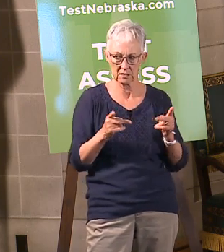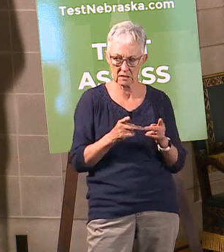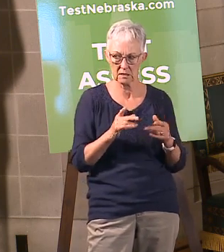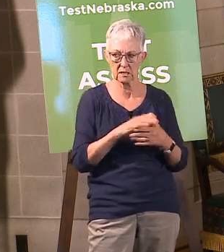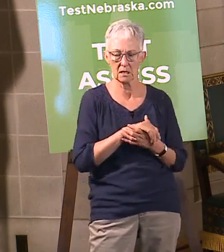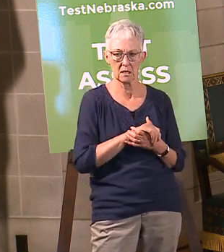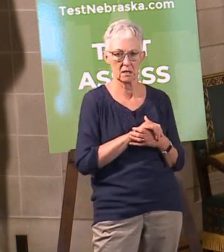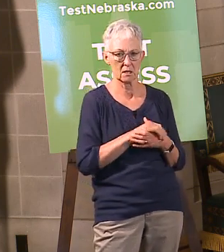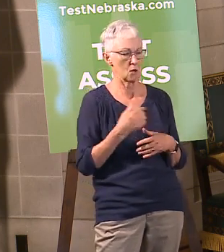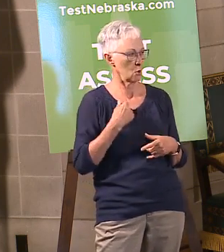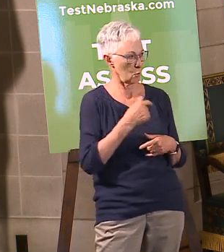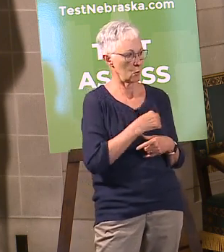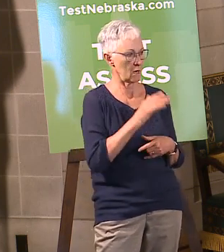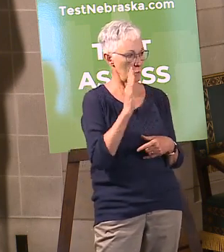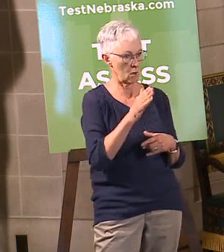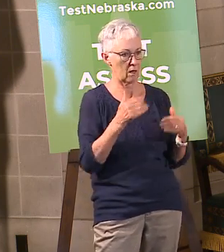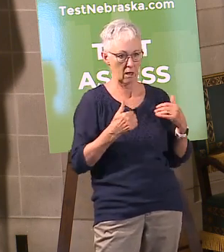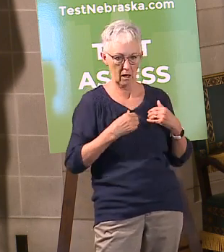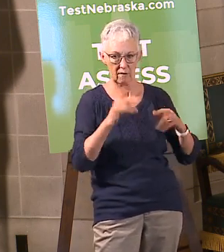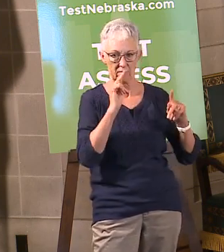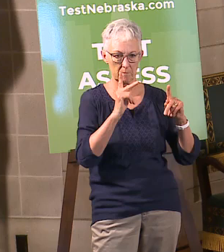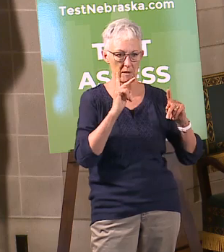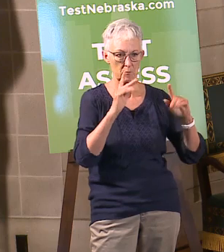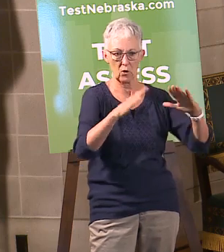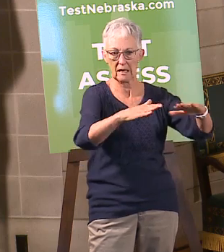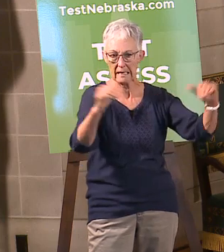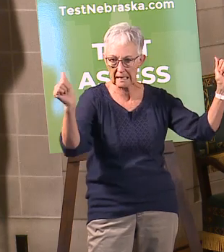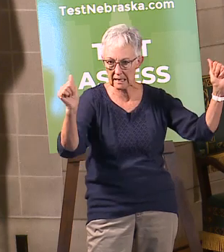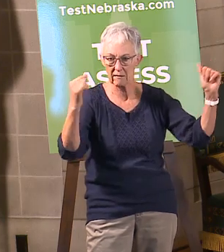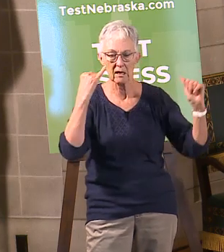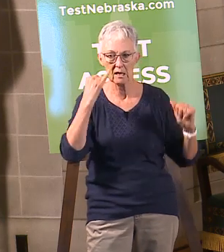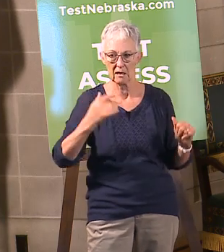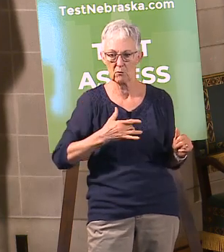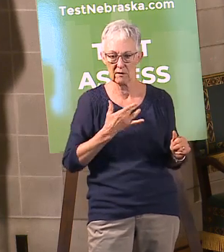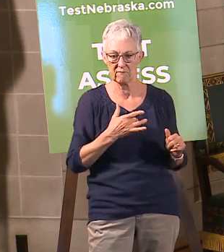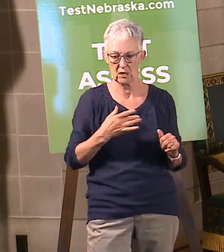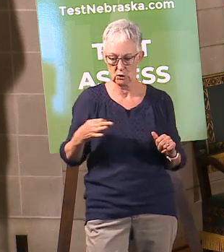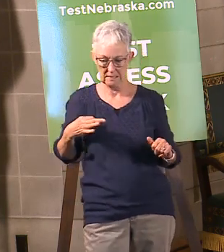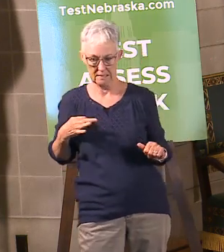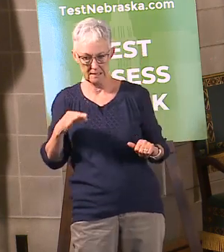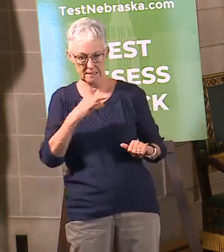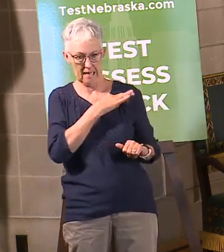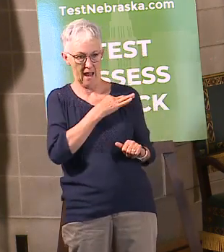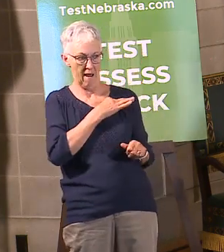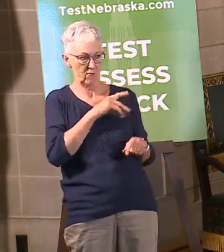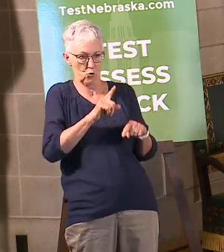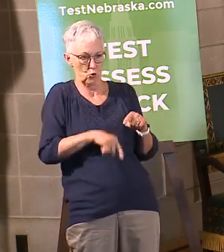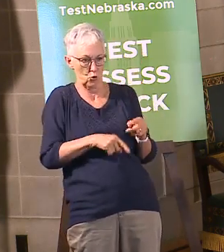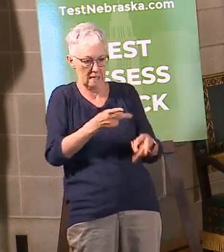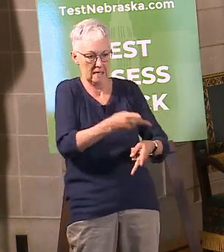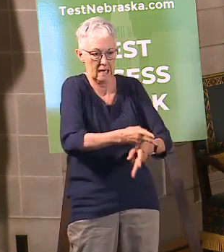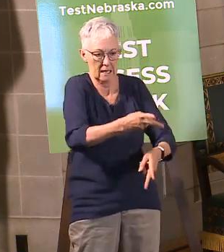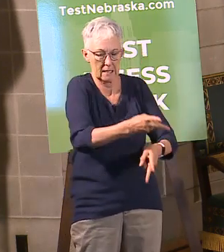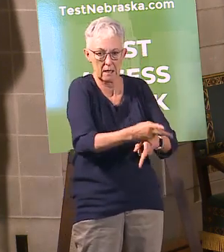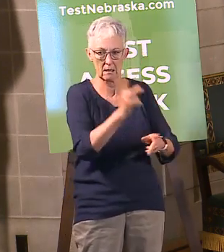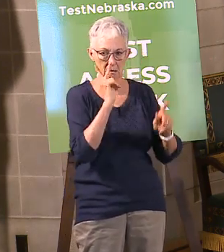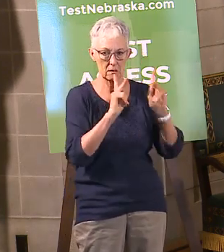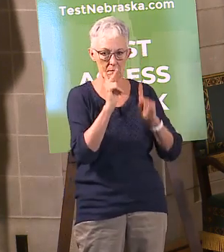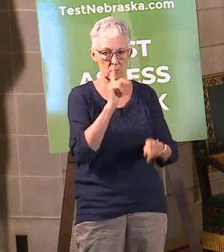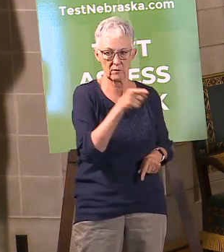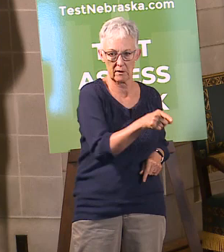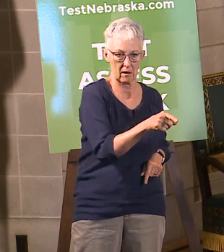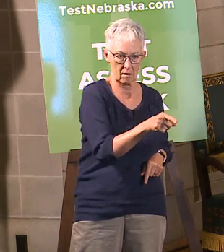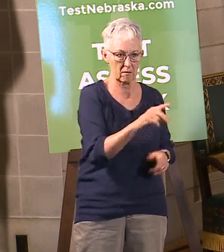long-term care facility if we feel like the staff is no longer able to provide care to the residents. And that really is a staffing issue